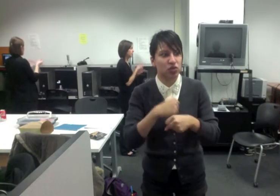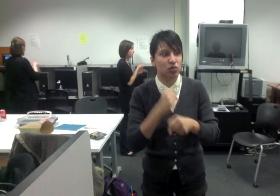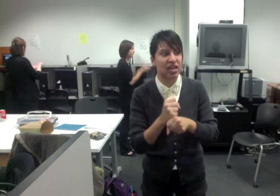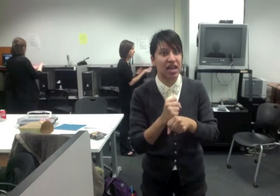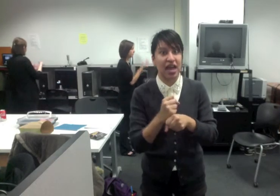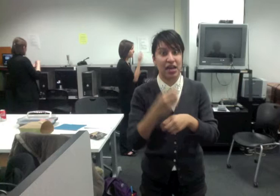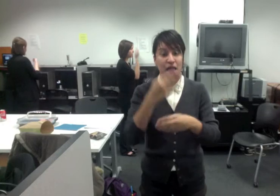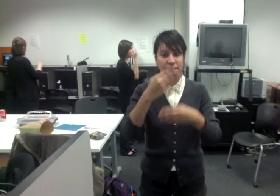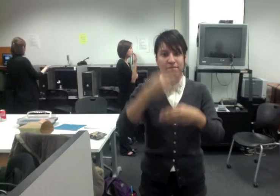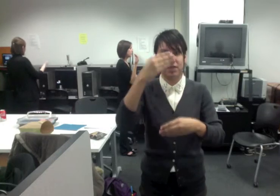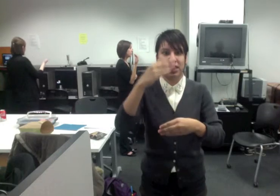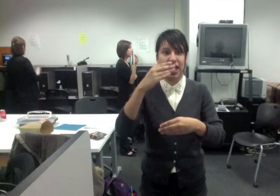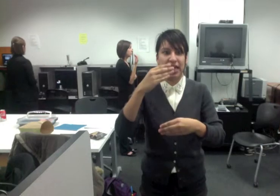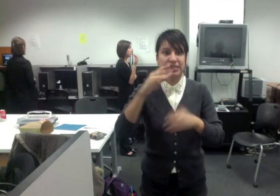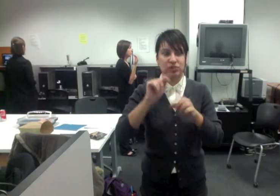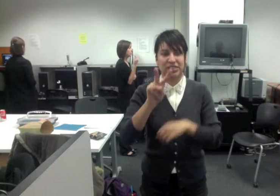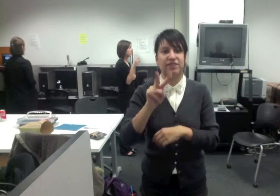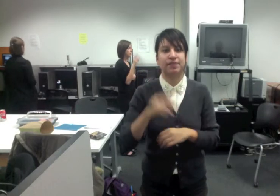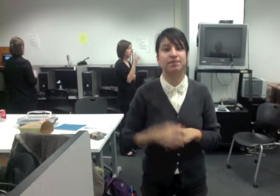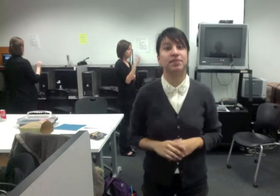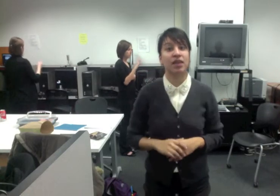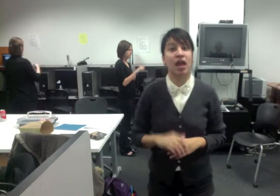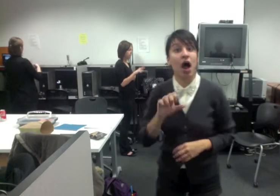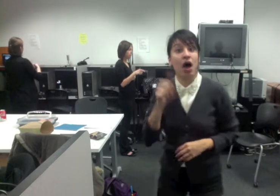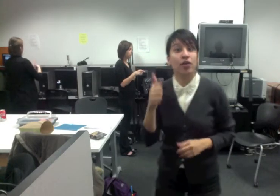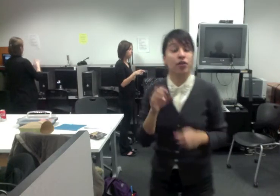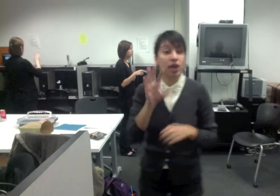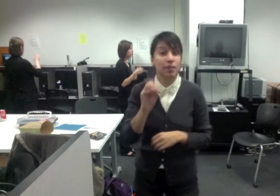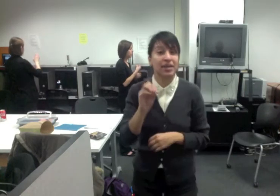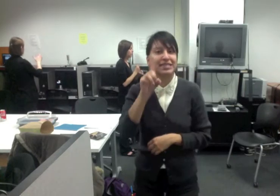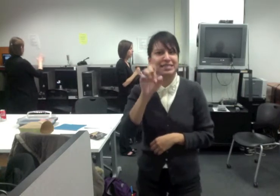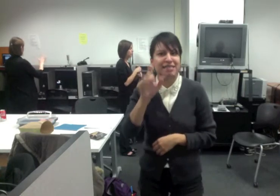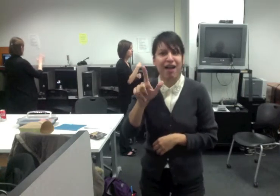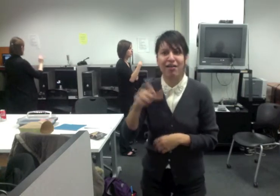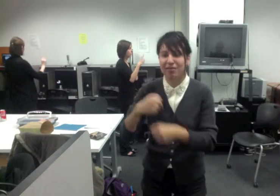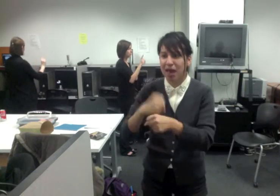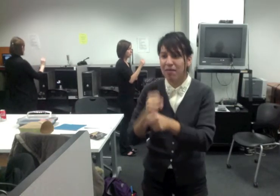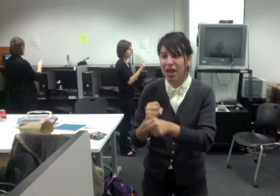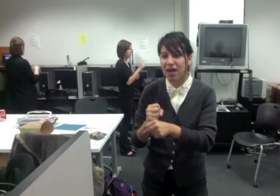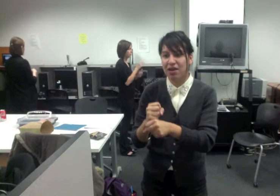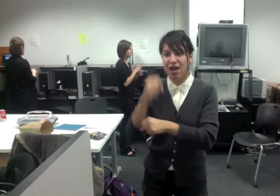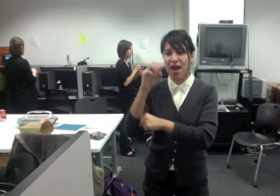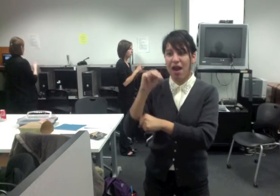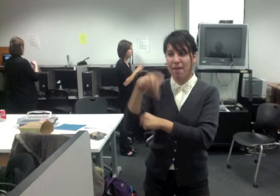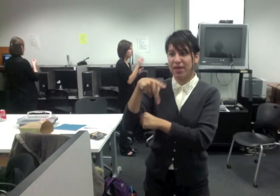Dell came out with MP3 players and PDAs. And they make great quality products, and they can make perfectly well-designed